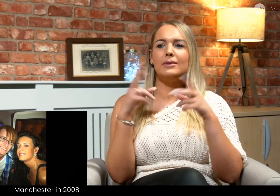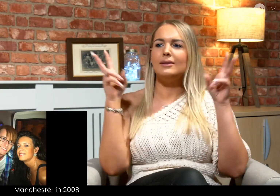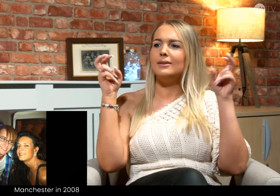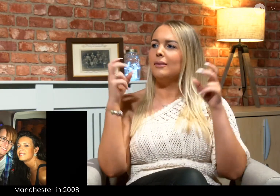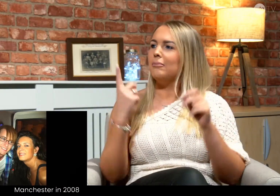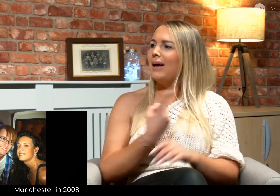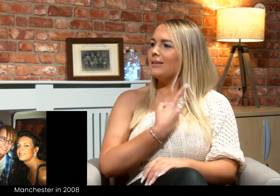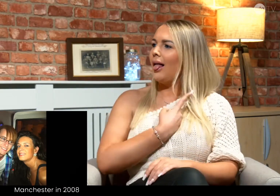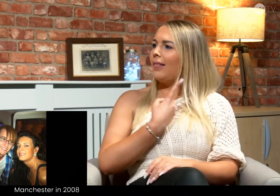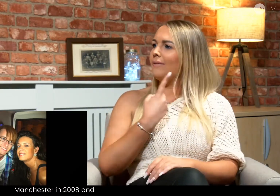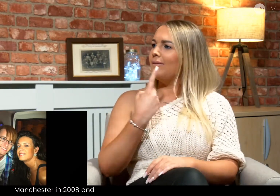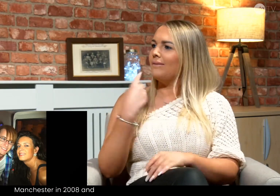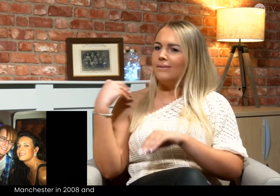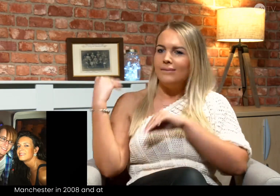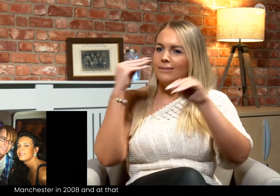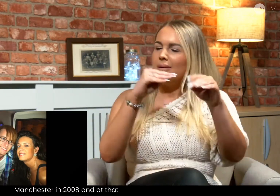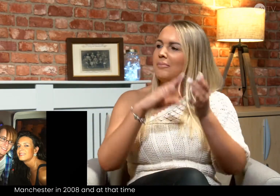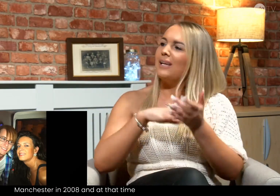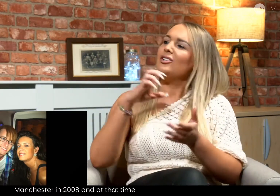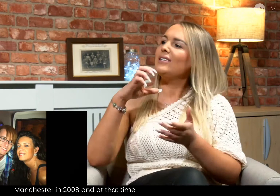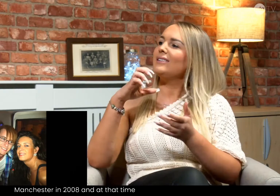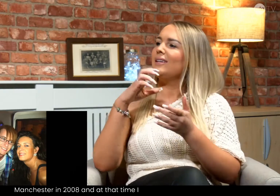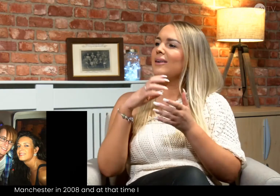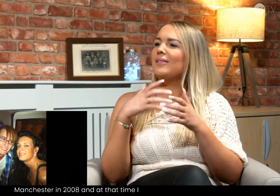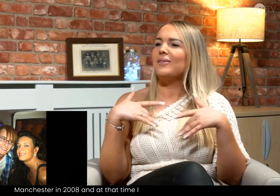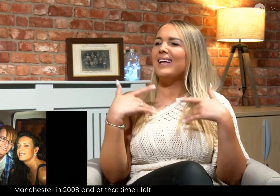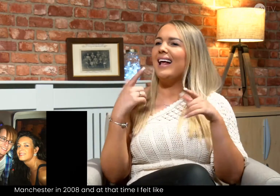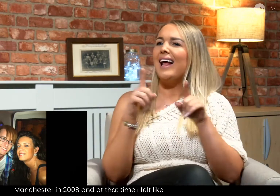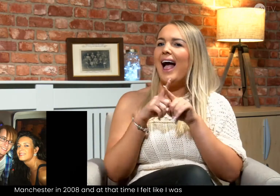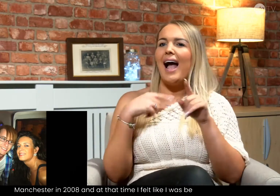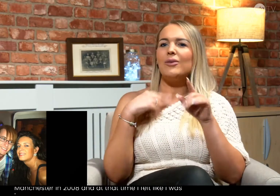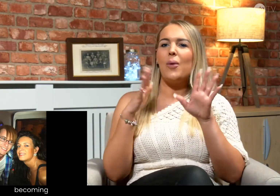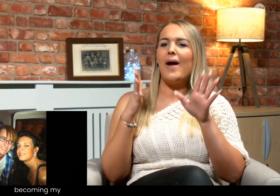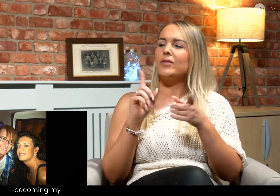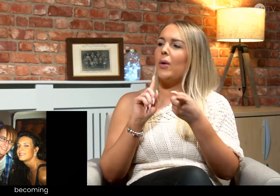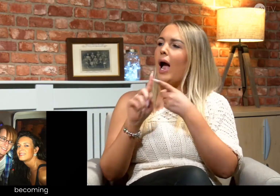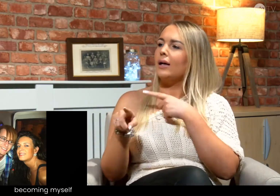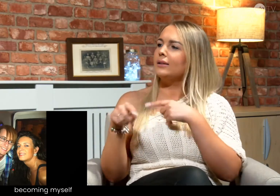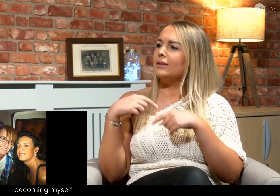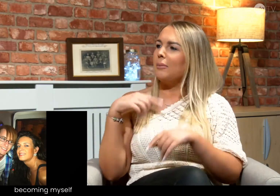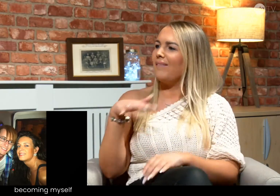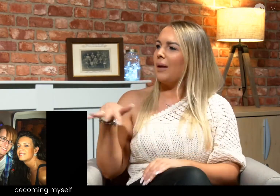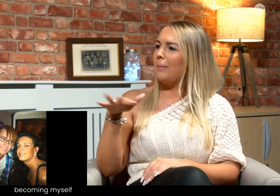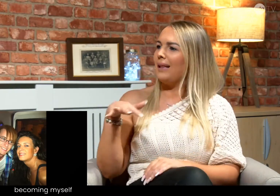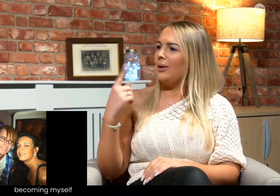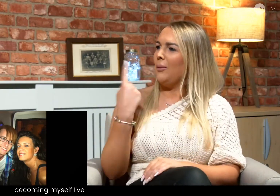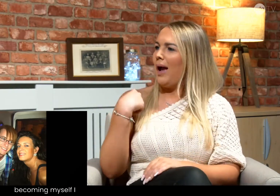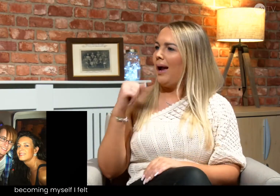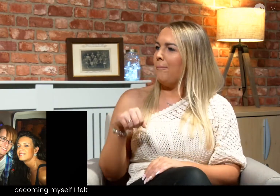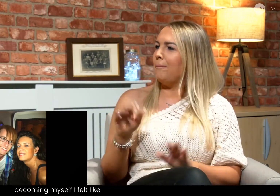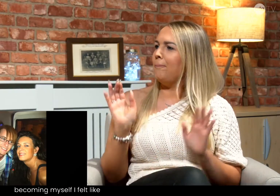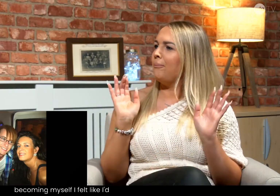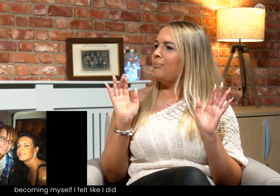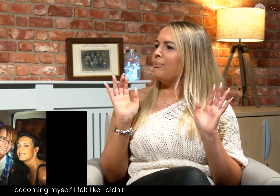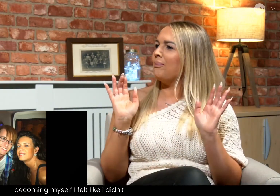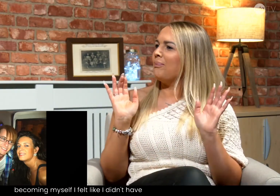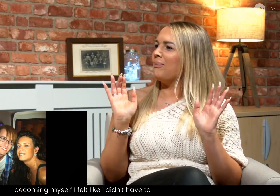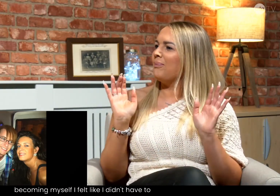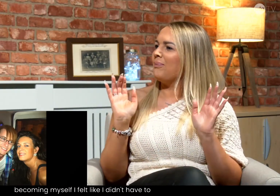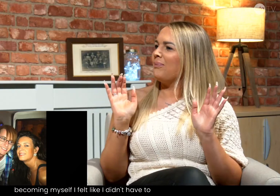that time I felt like I was becoming myself. I felt like I didn't have to answer to